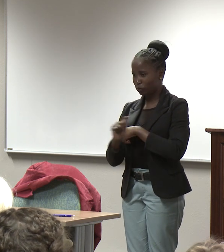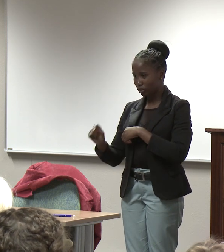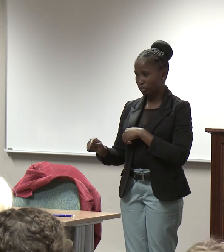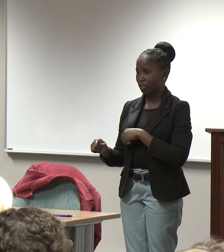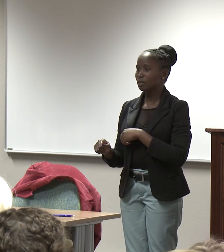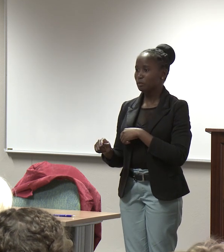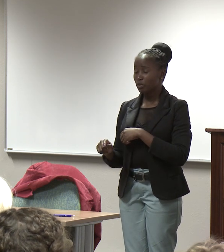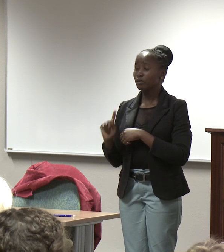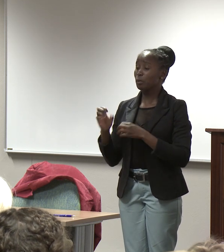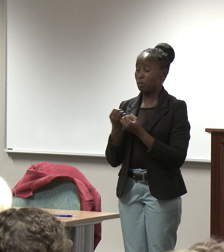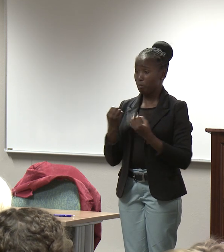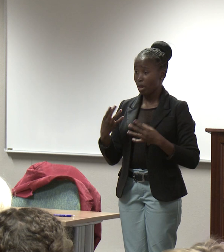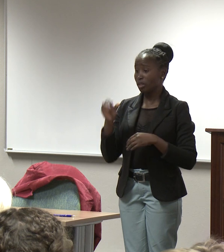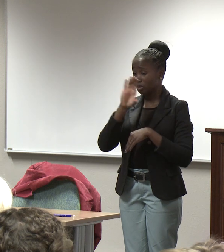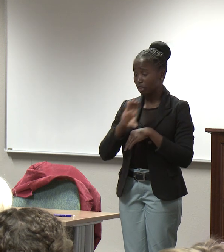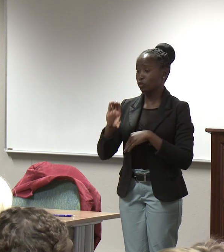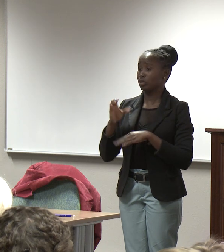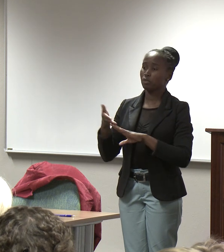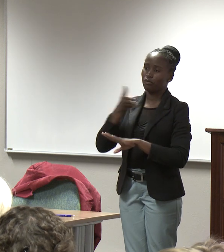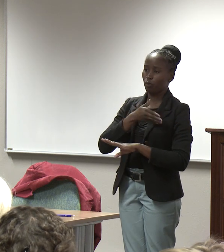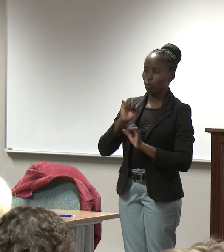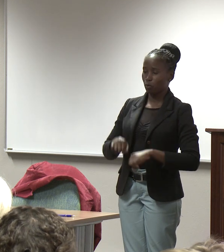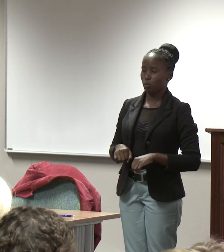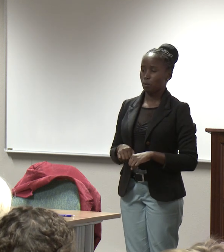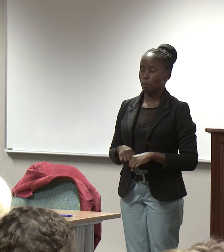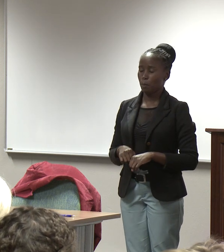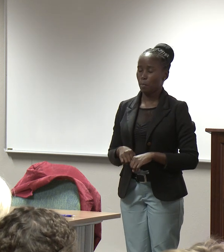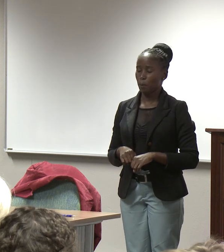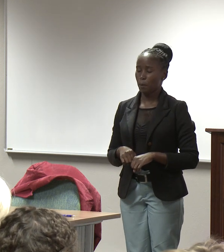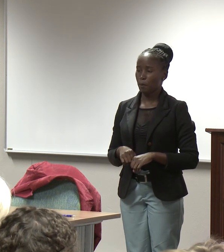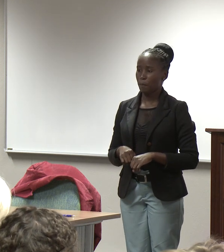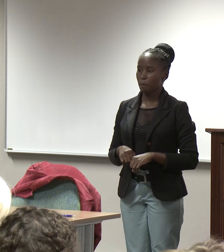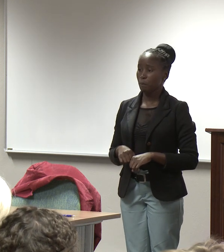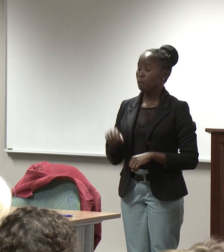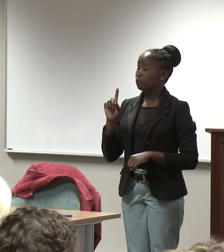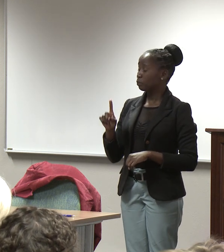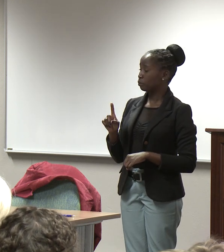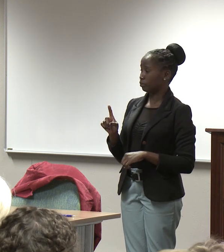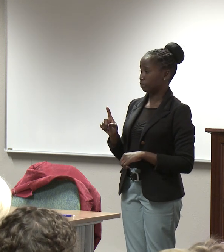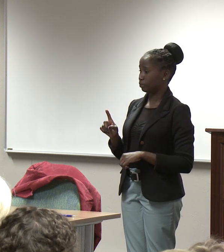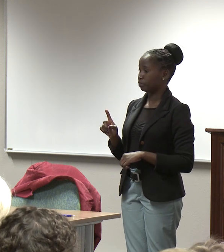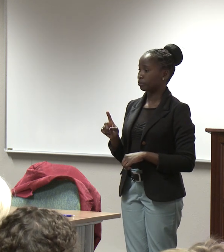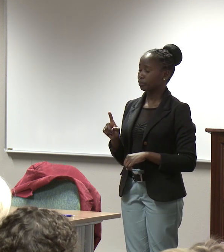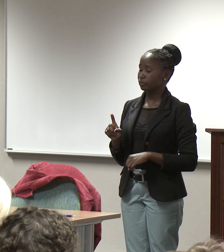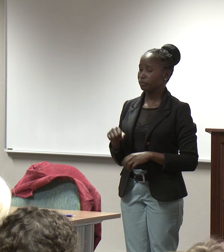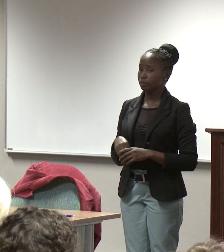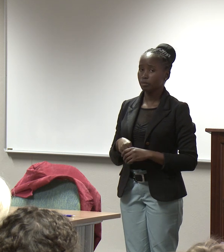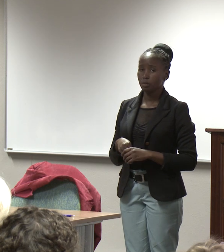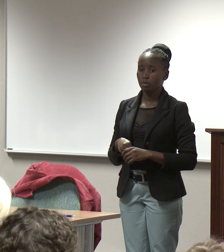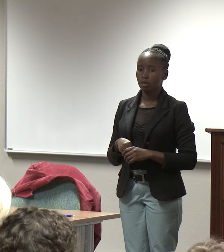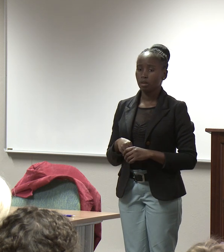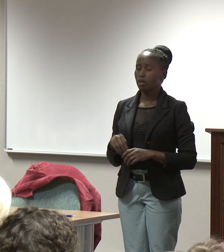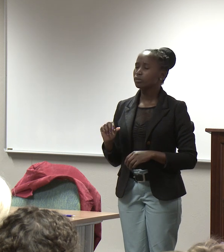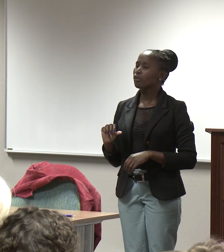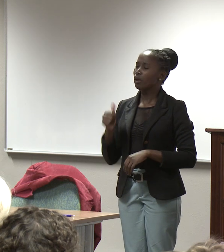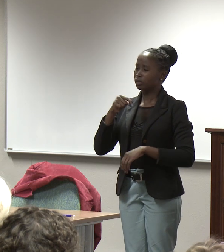centuries before, but we sometimes tend to forget that. For the first time, our